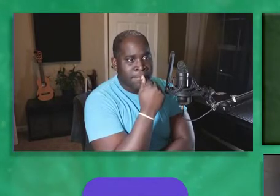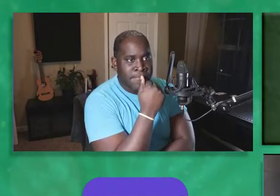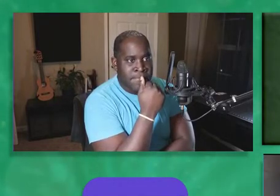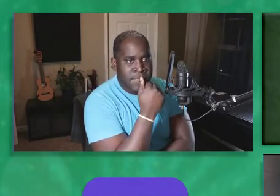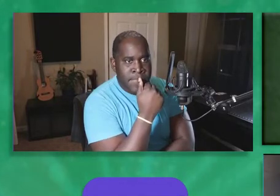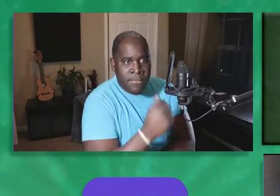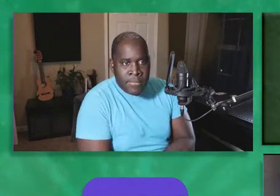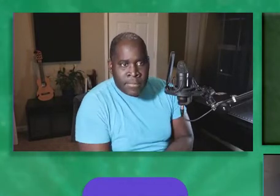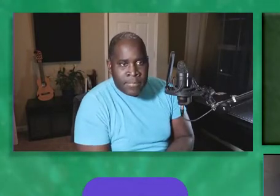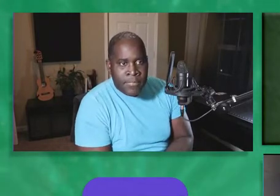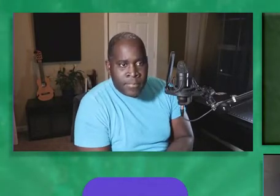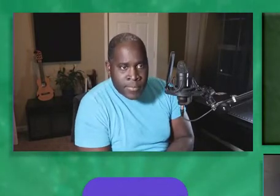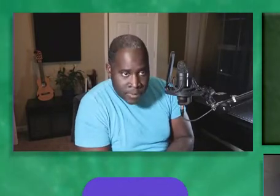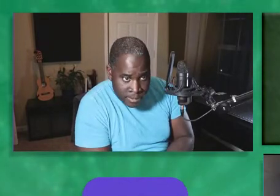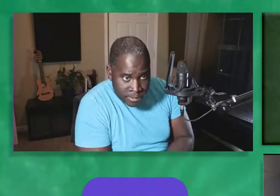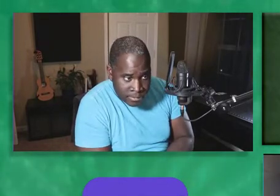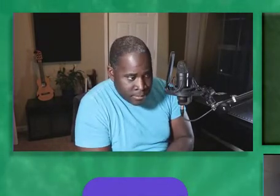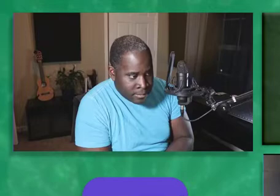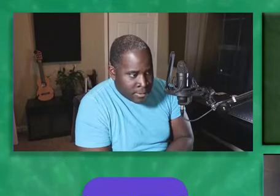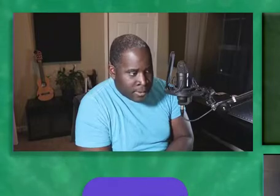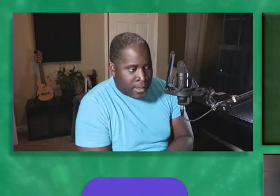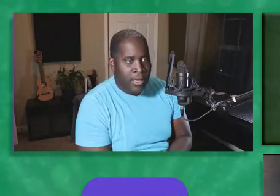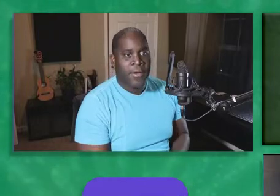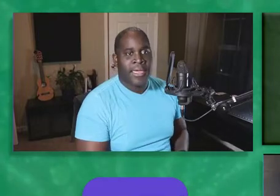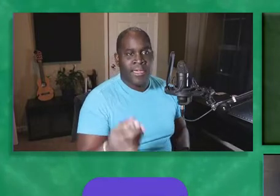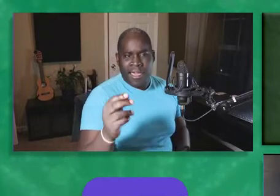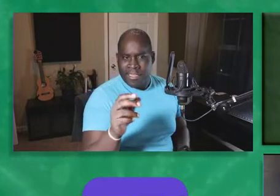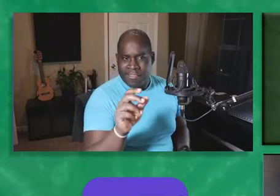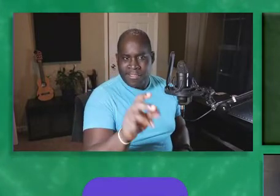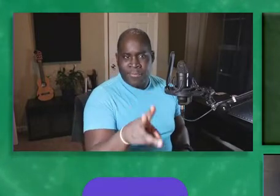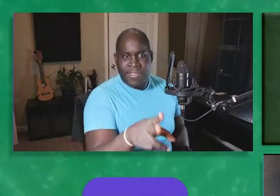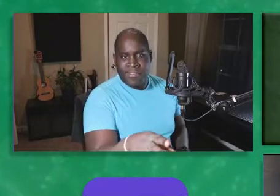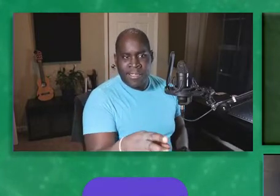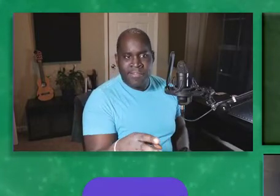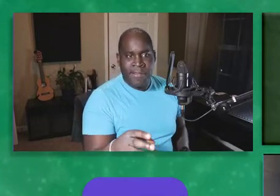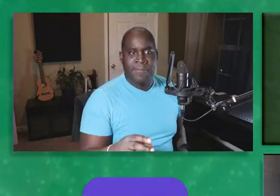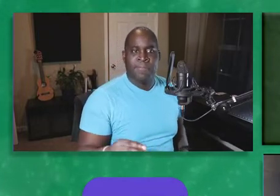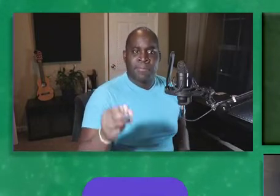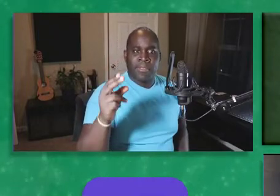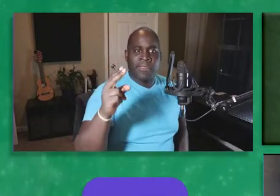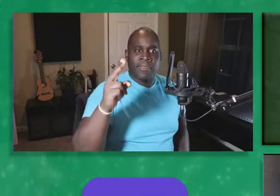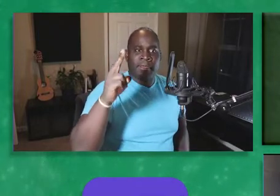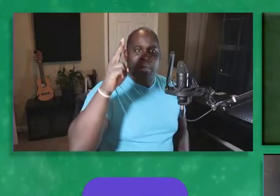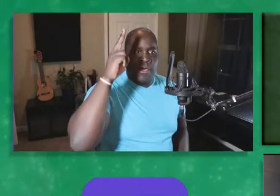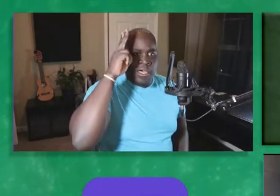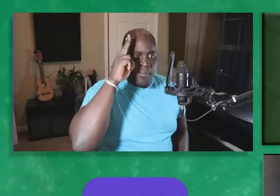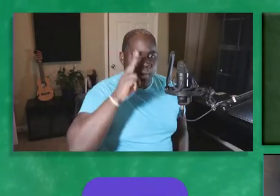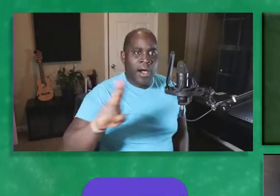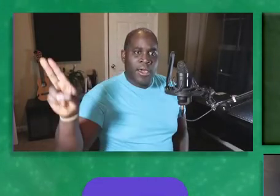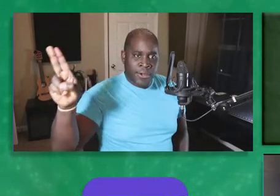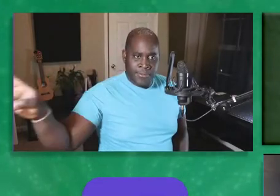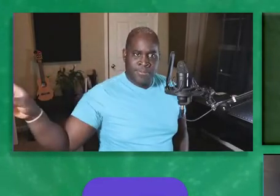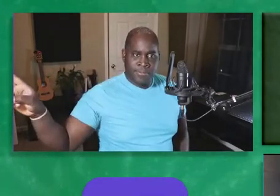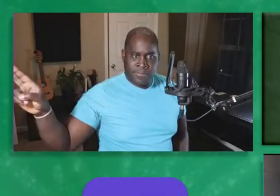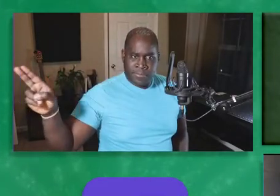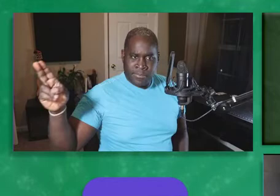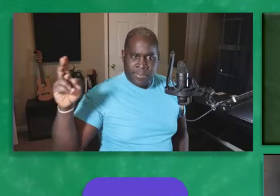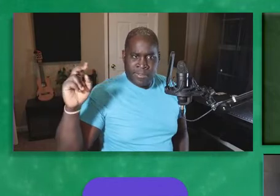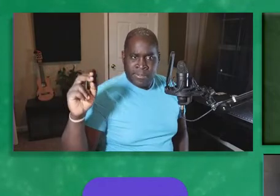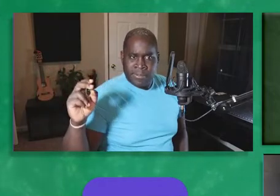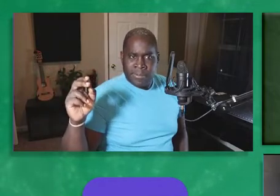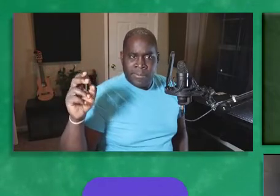heart. Then honor him. Find his children. Okay, I see three signs here. Honor,